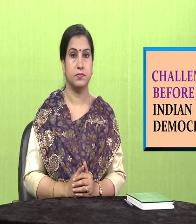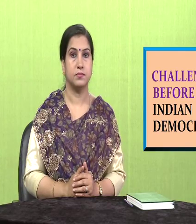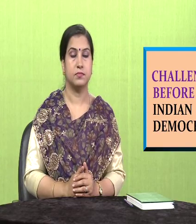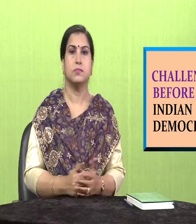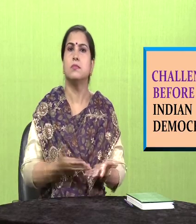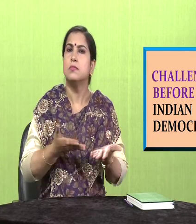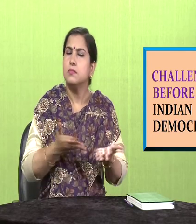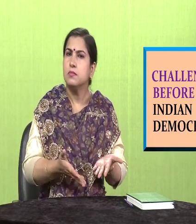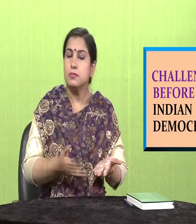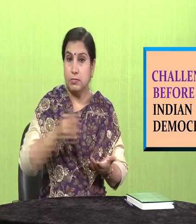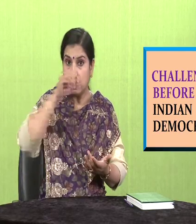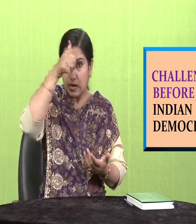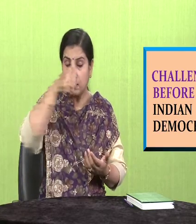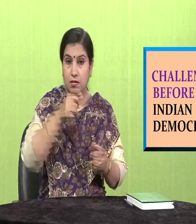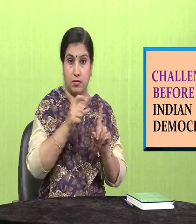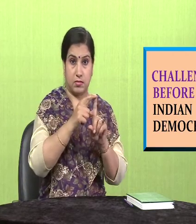Challenges before Indian democracy.